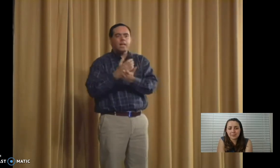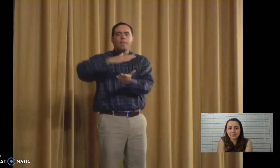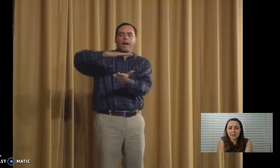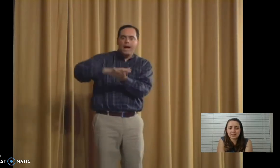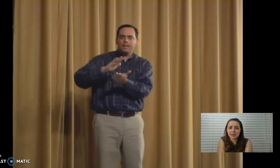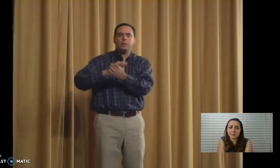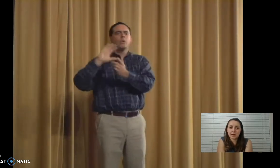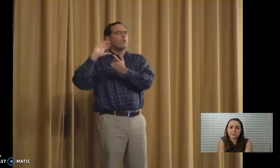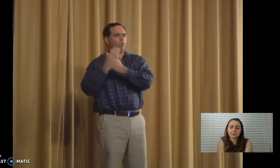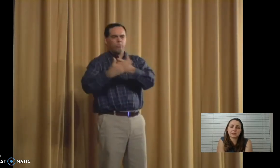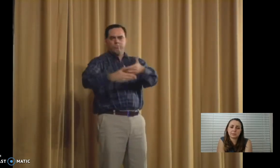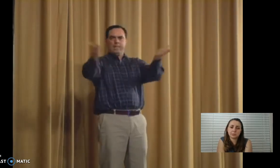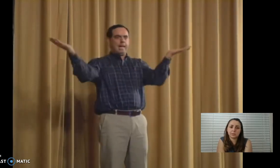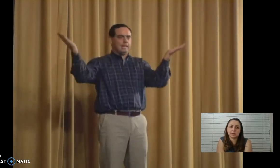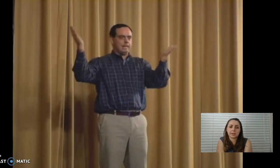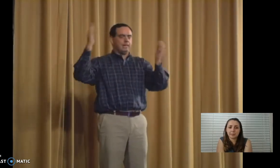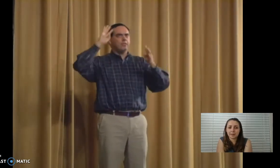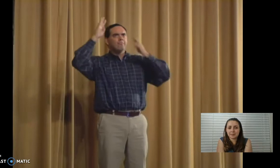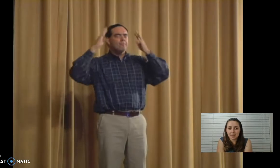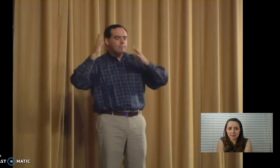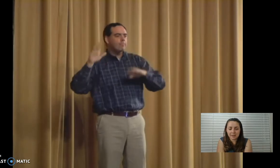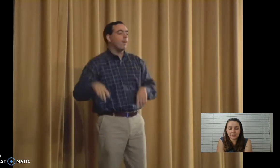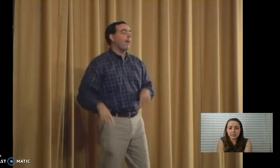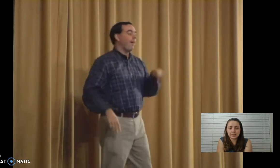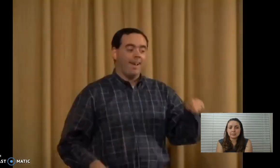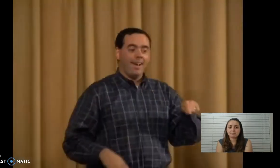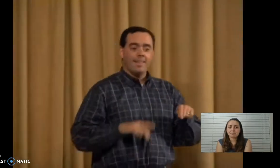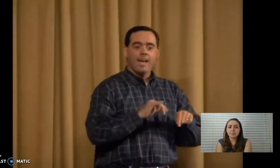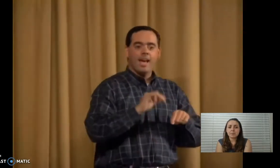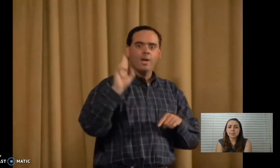It happens in any setting, in politics, school, economics, anything.